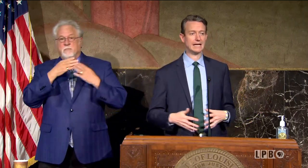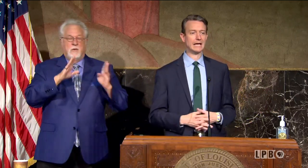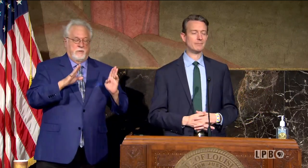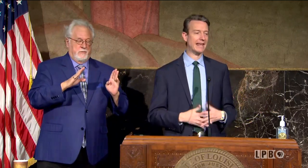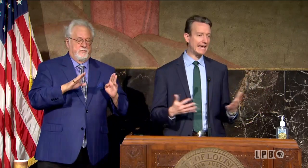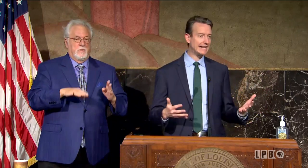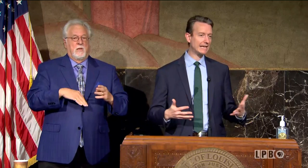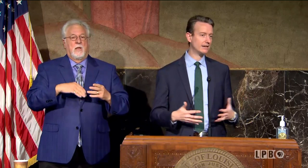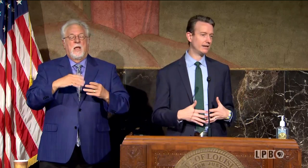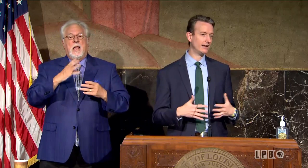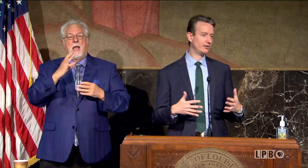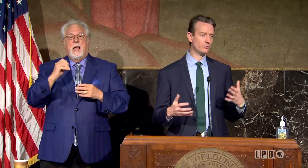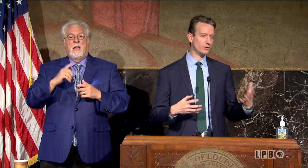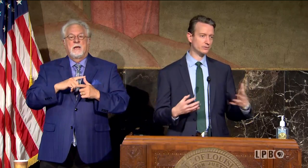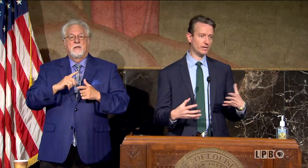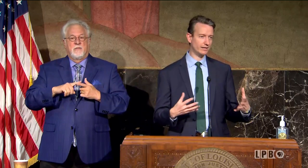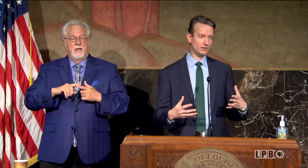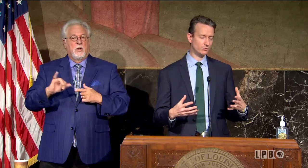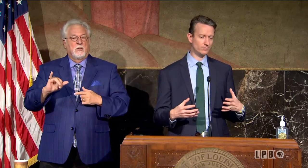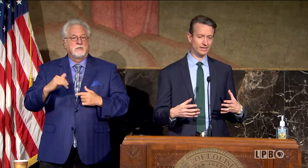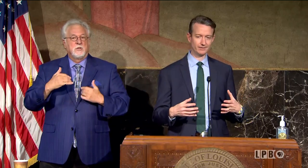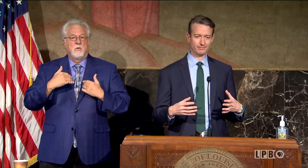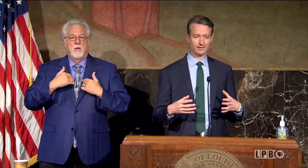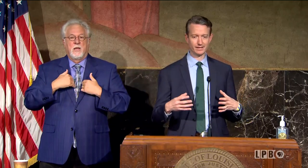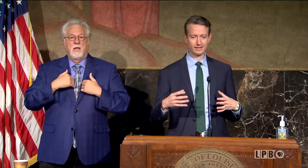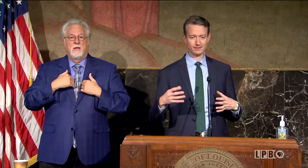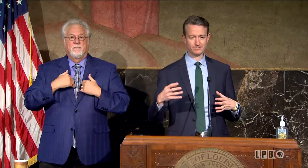schools, and then you've also got